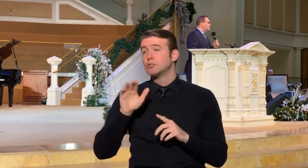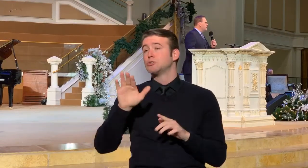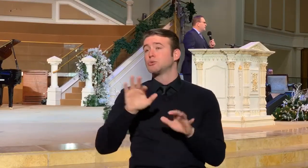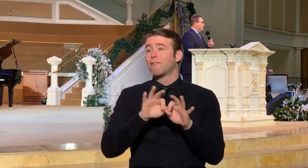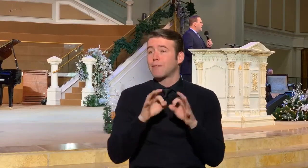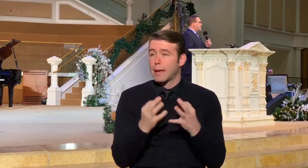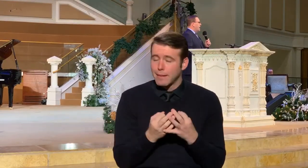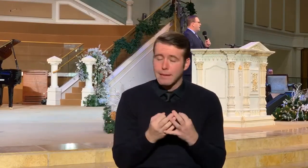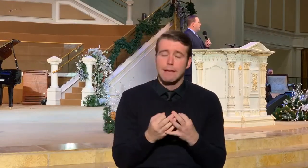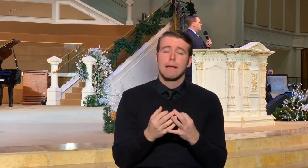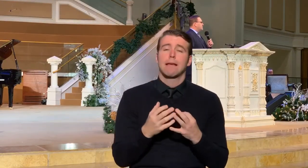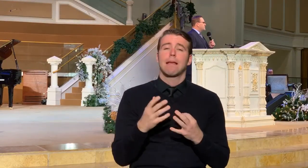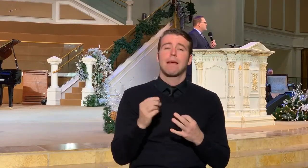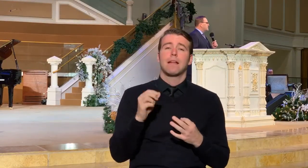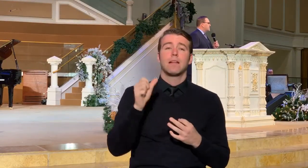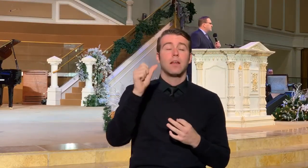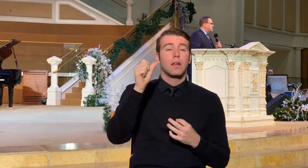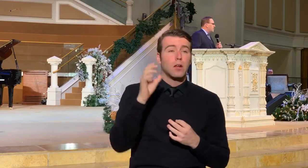families. And